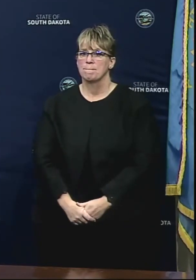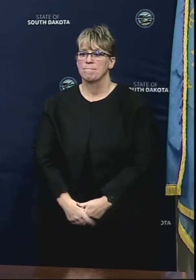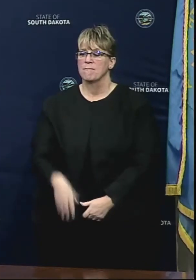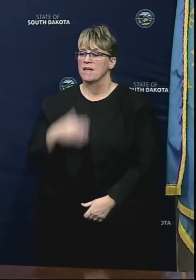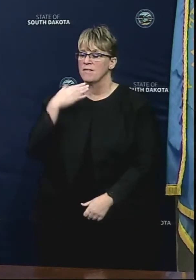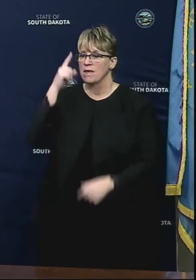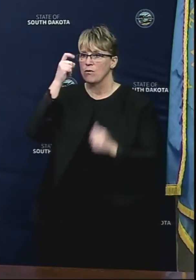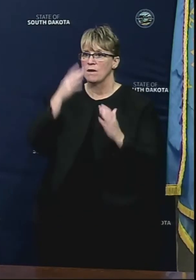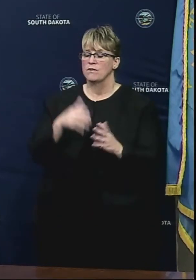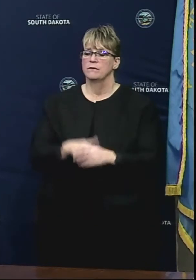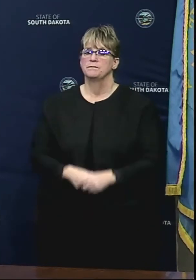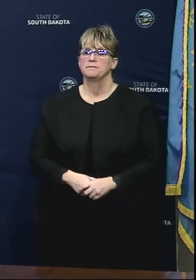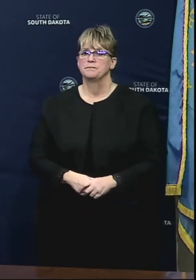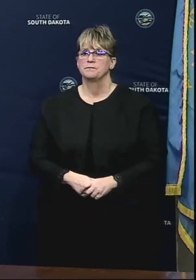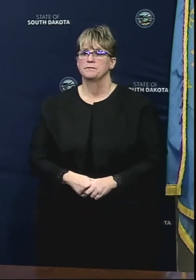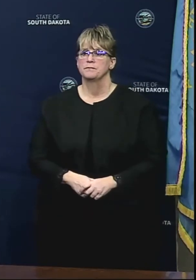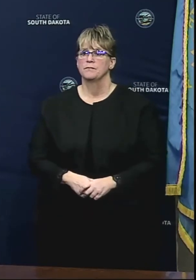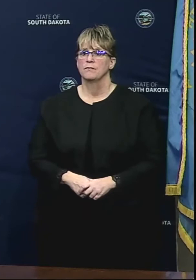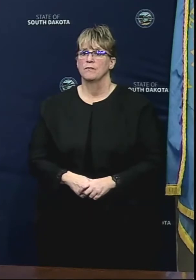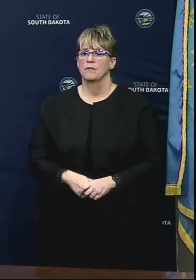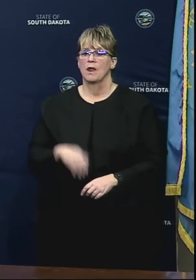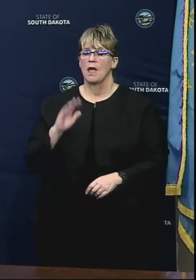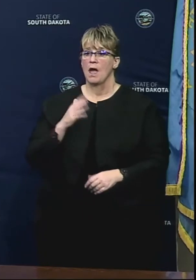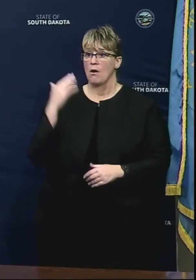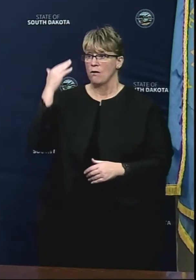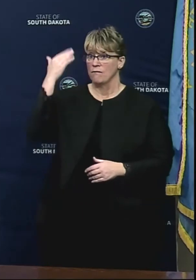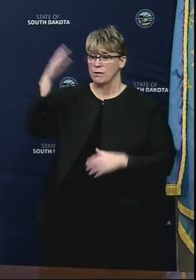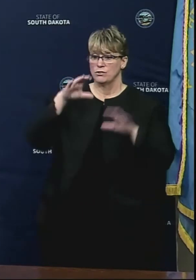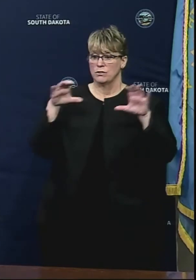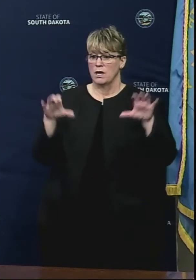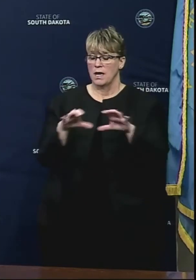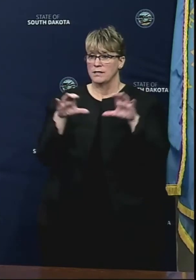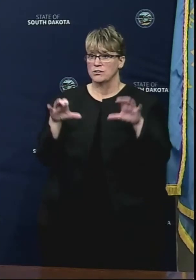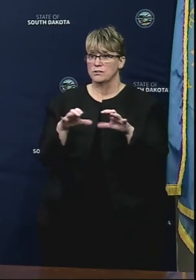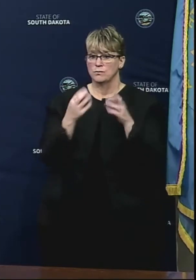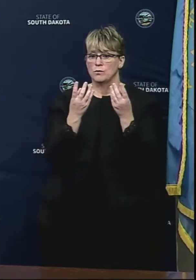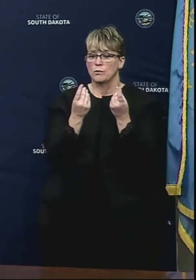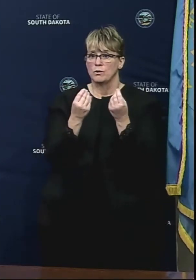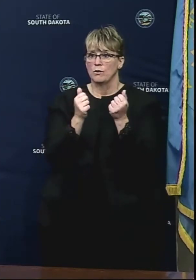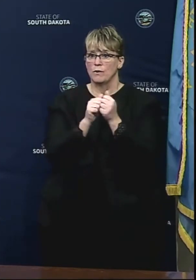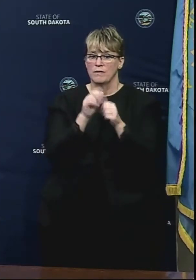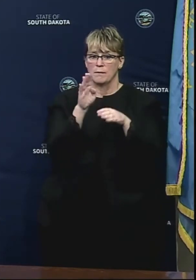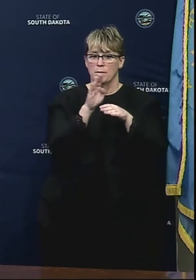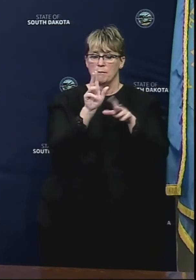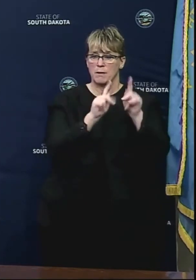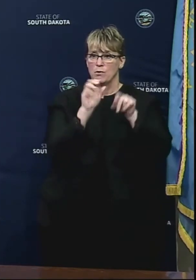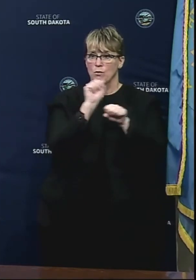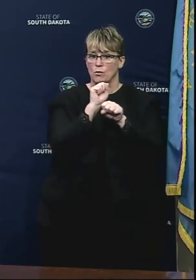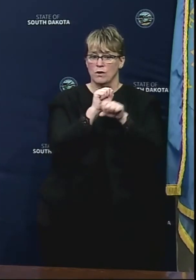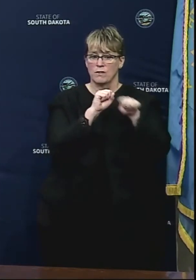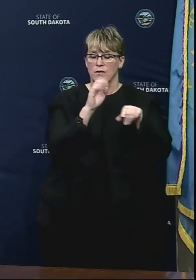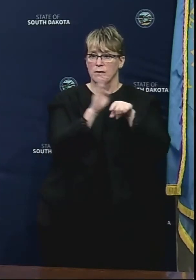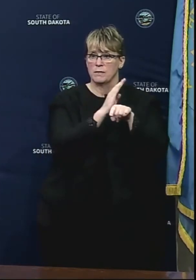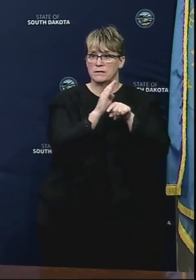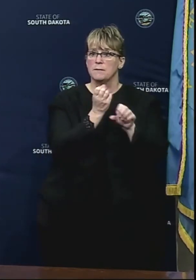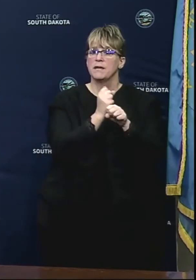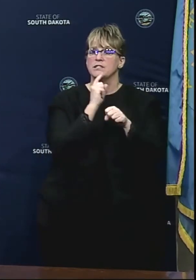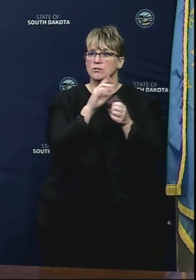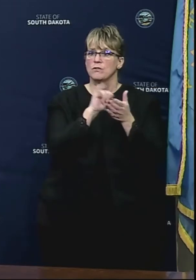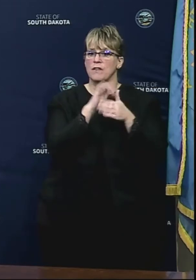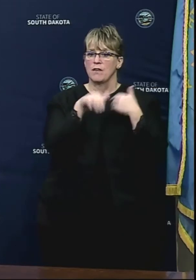Thank you, Governor. So our future actions with the folks that work at Smithfield are to ensure that they all